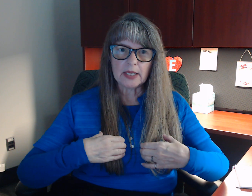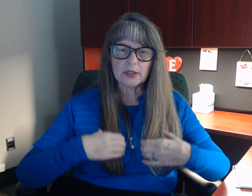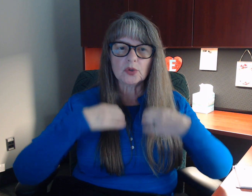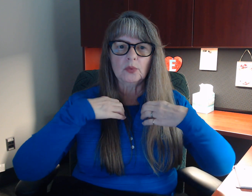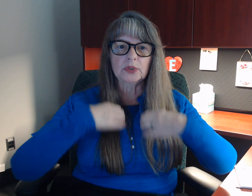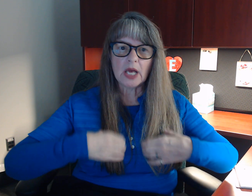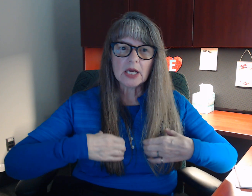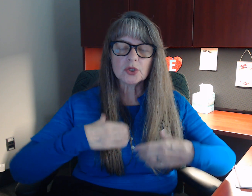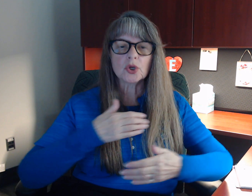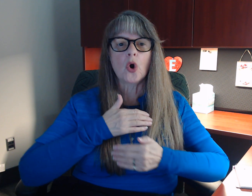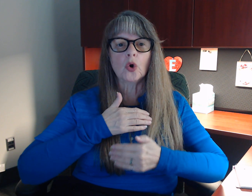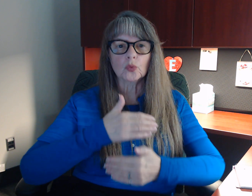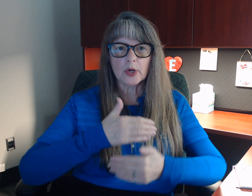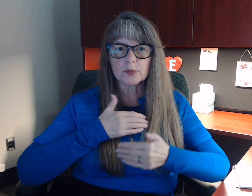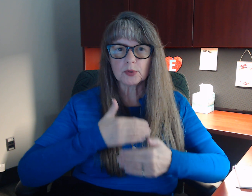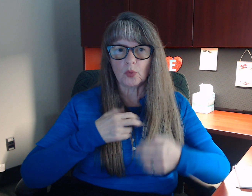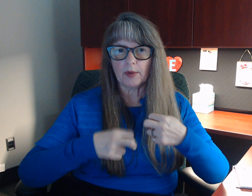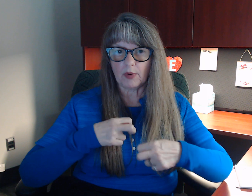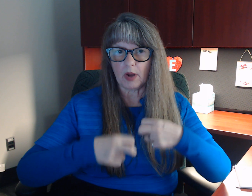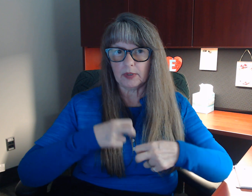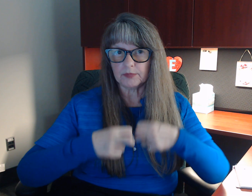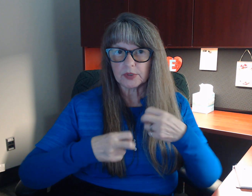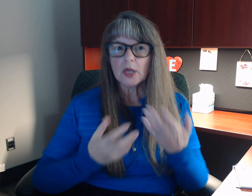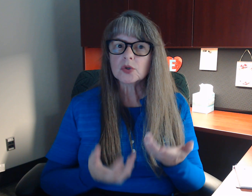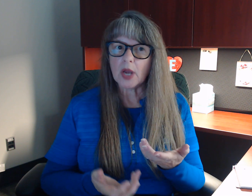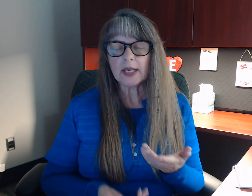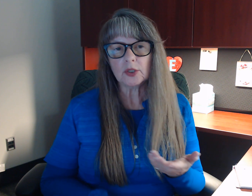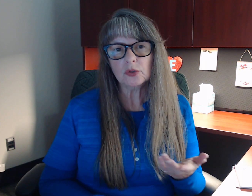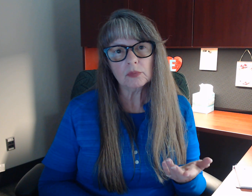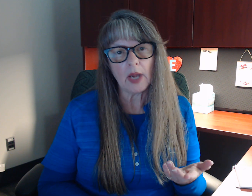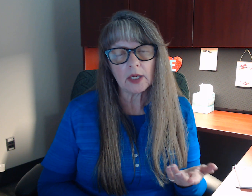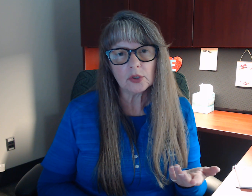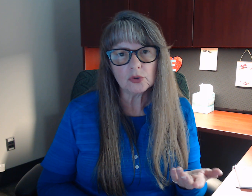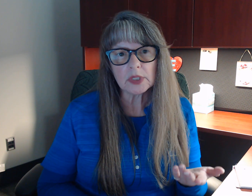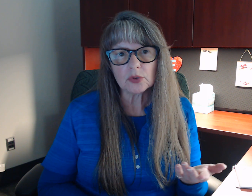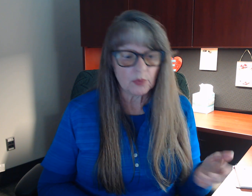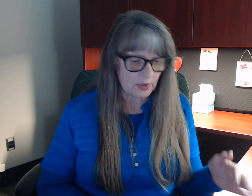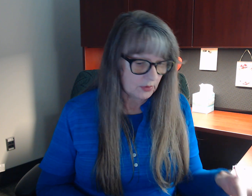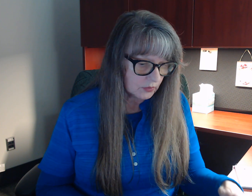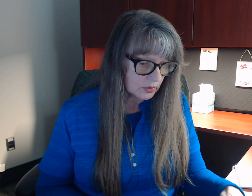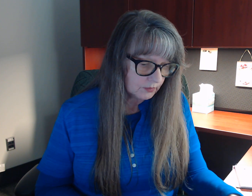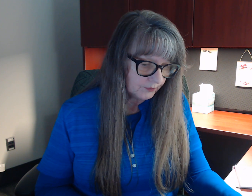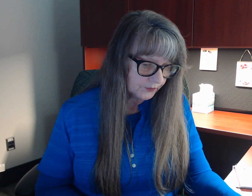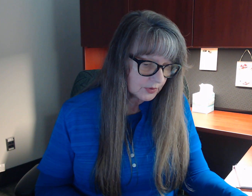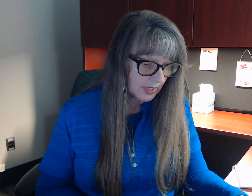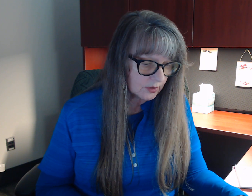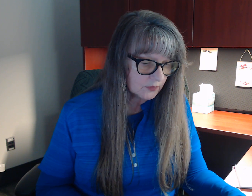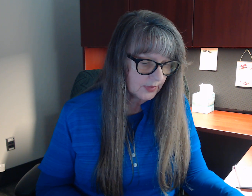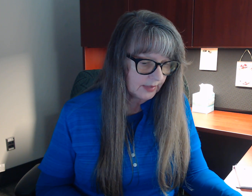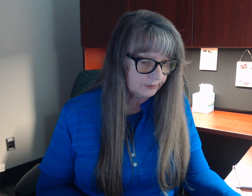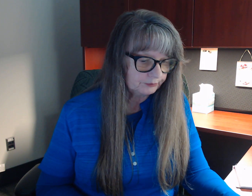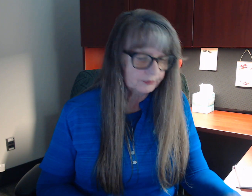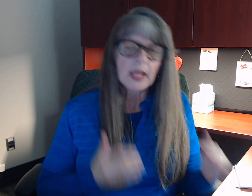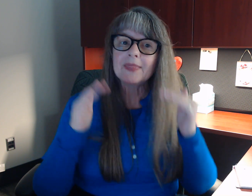So lungs are respiratory problems. So I could use either one of those signs for that. The